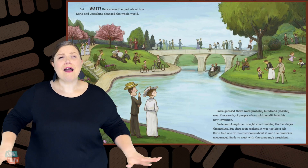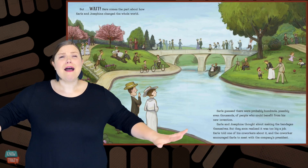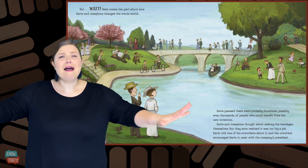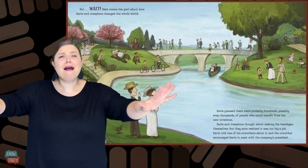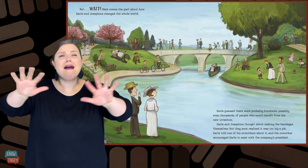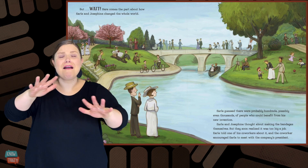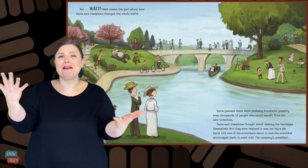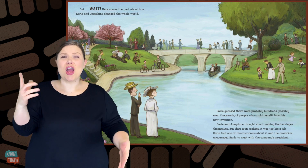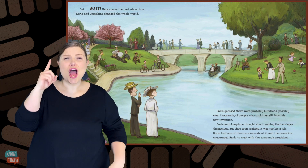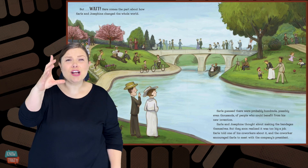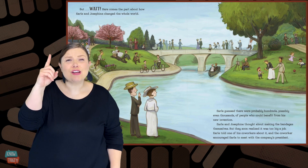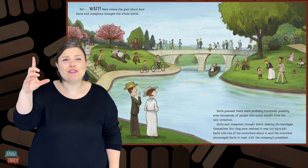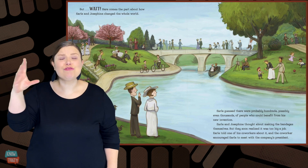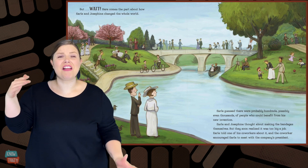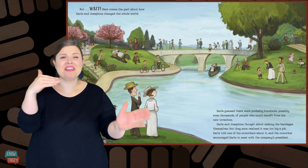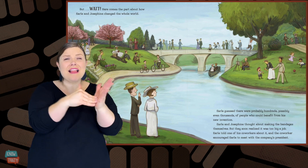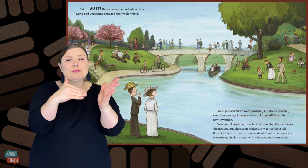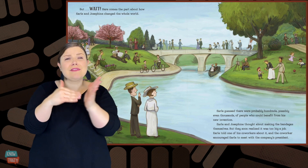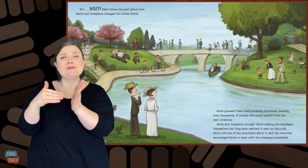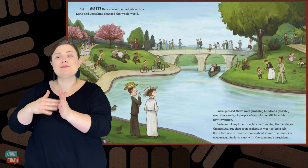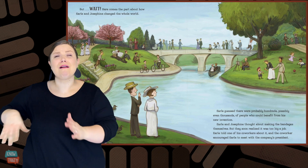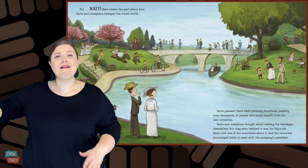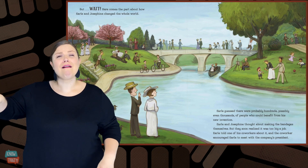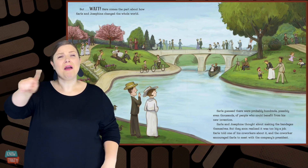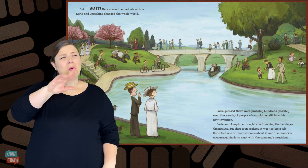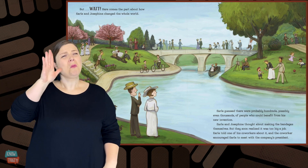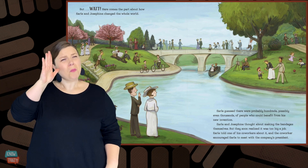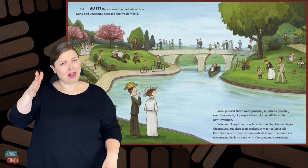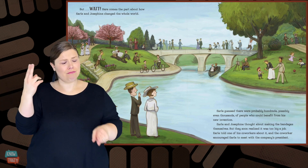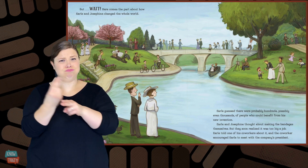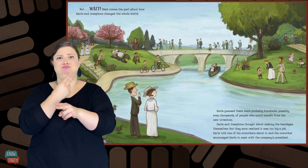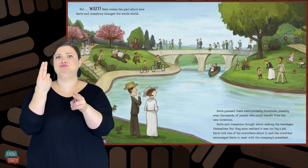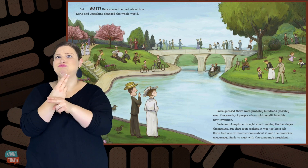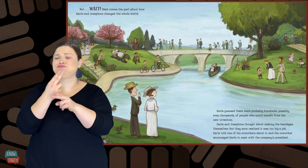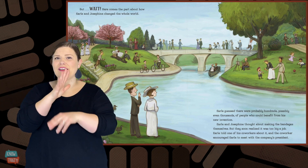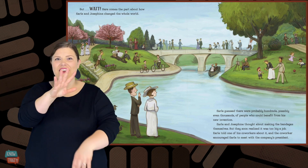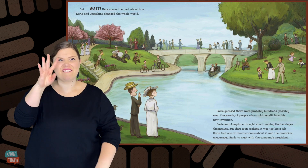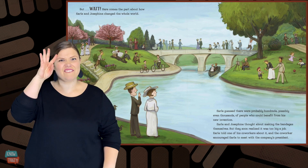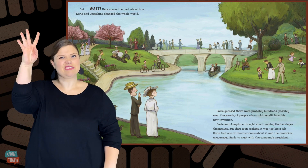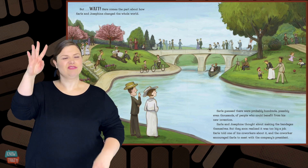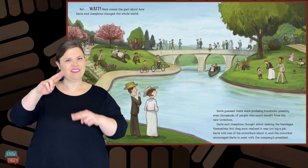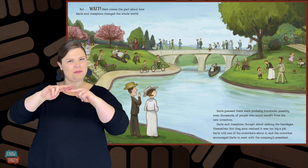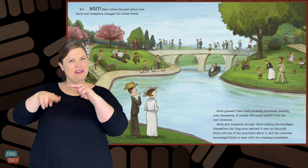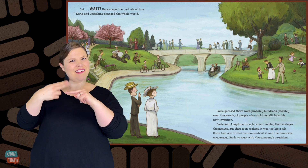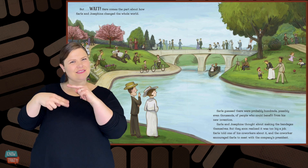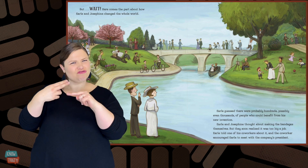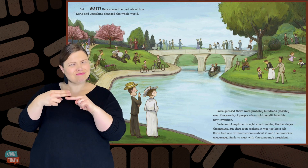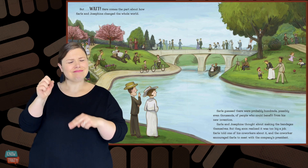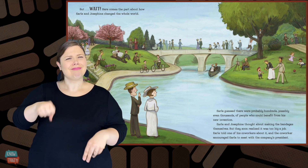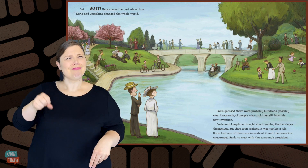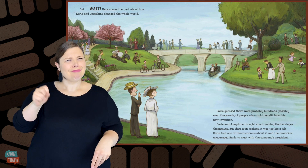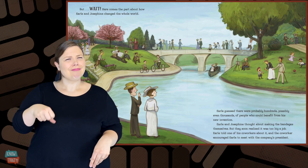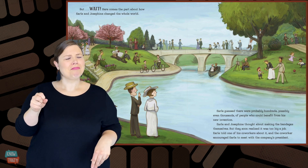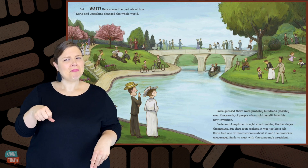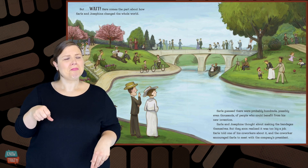probably hundreds, possibly even thousands of people who could benefit from his new invention. Earl